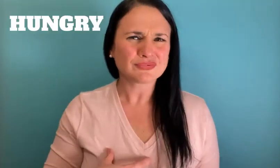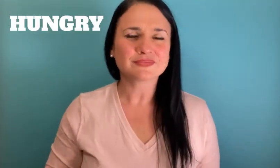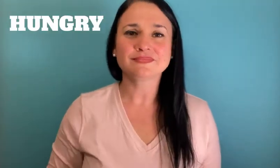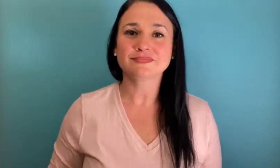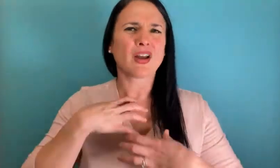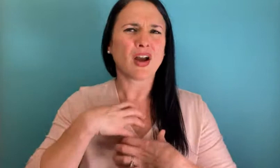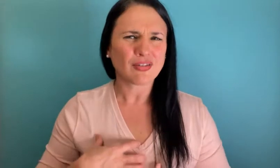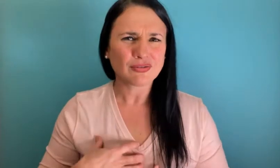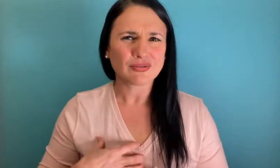Hungry.